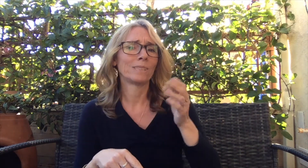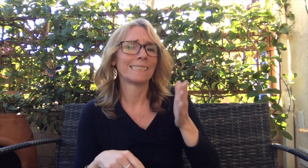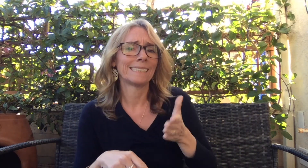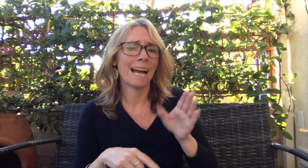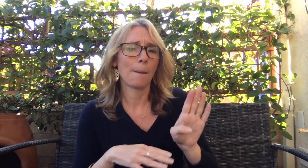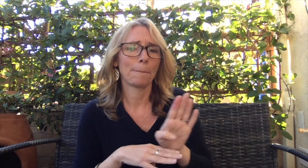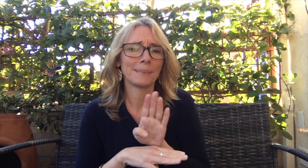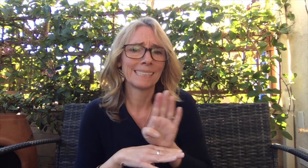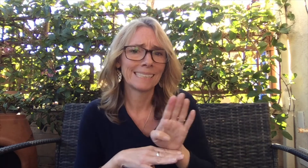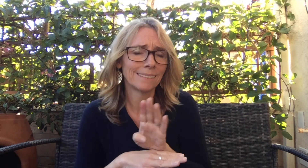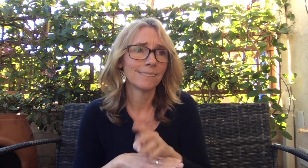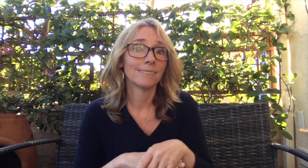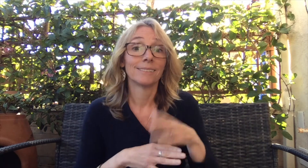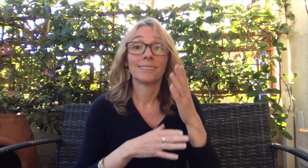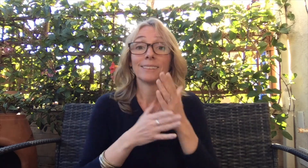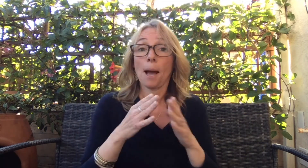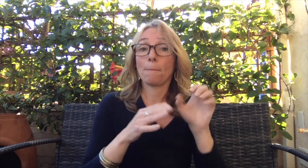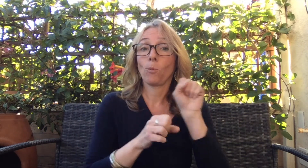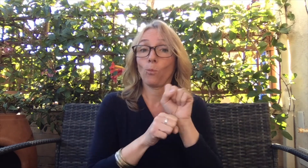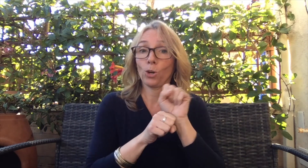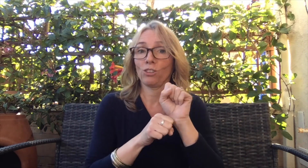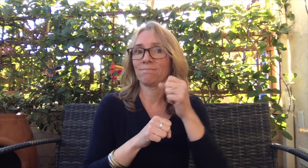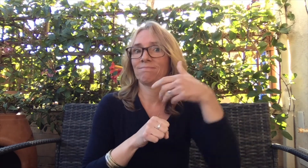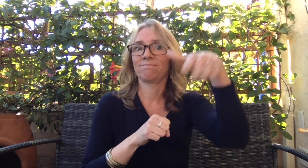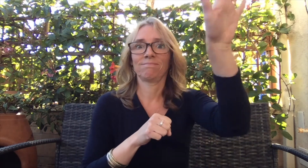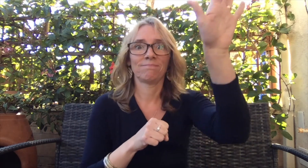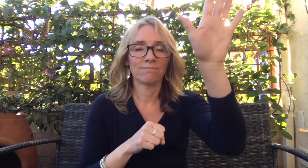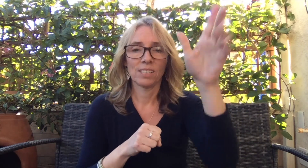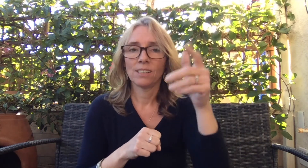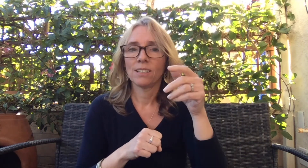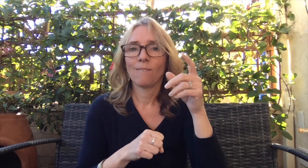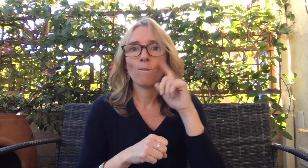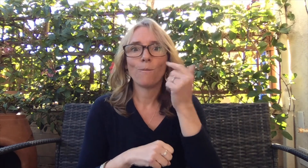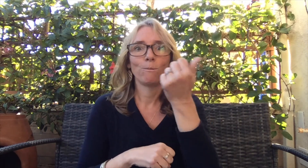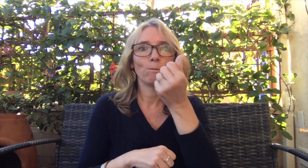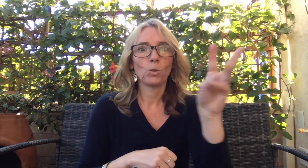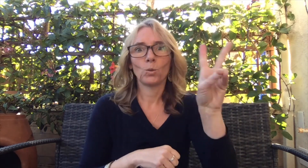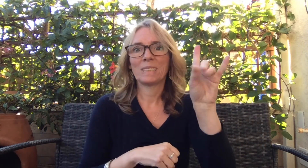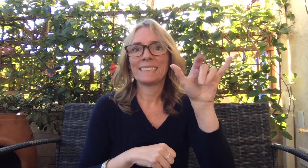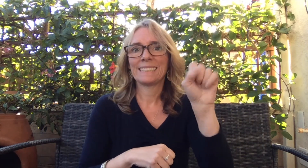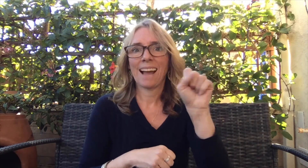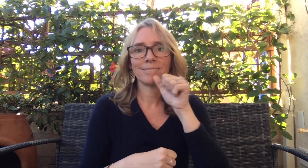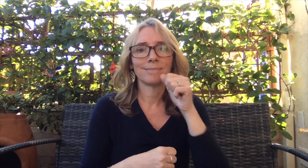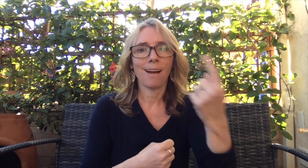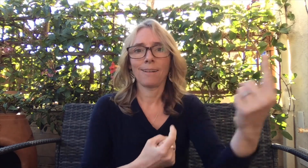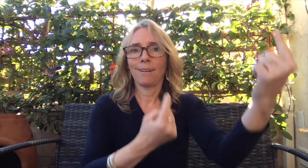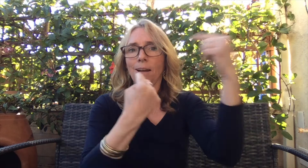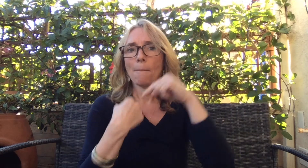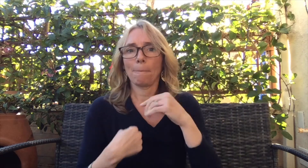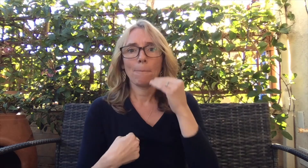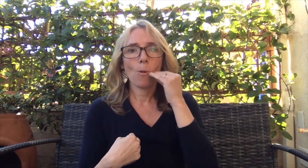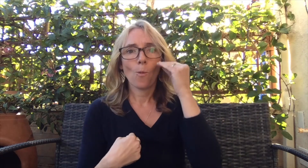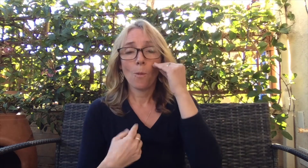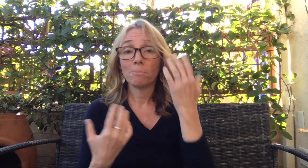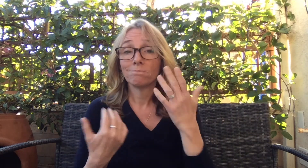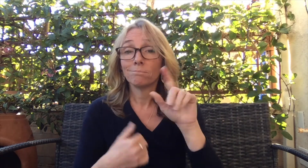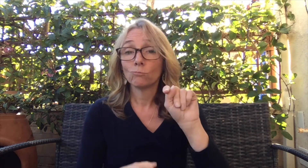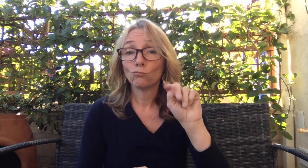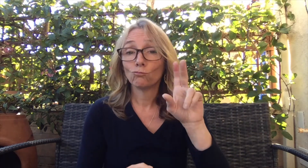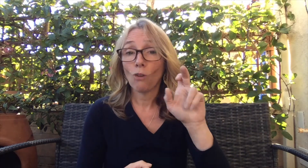may have a side business that's present in the home. Another one might call for a parent or